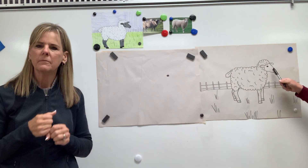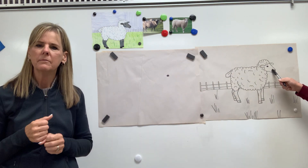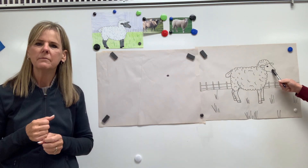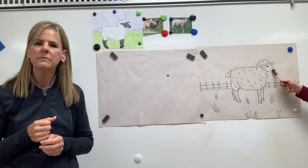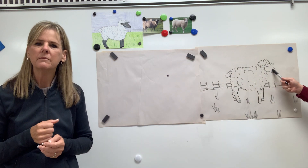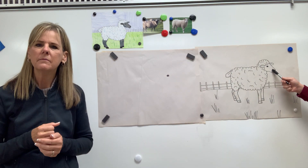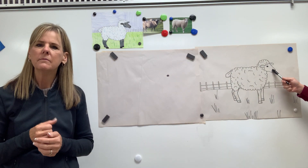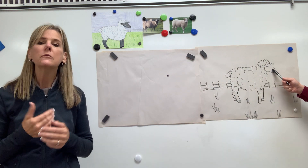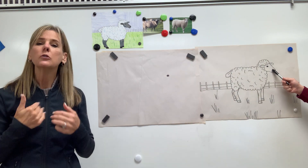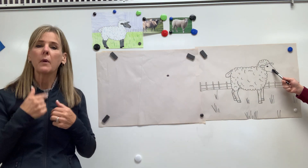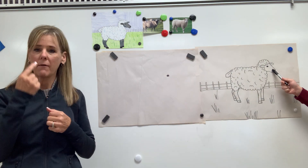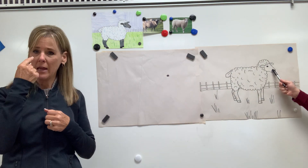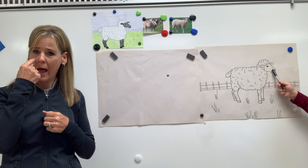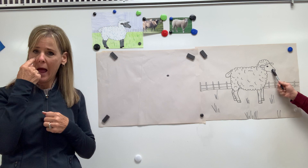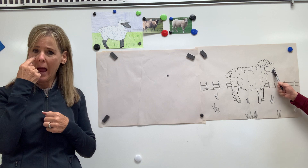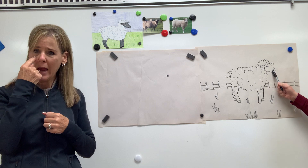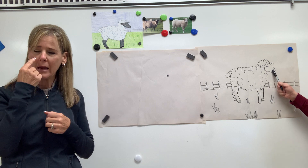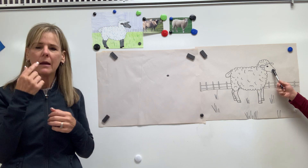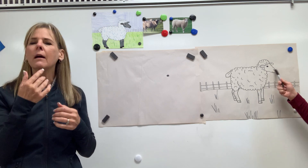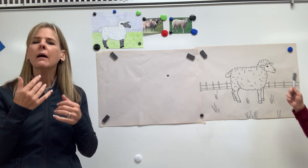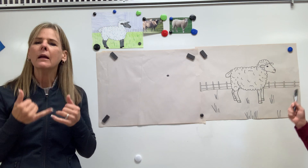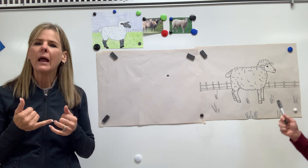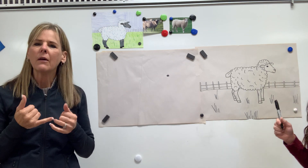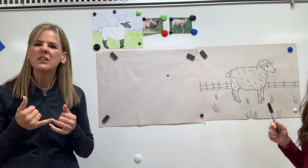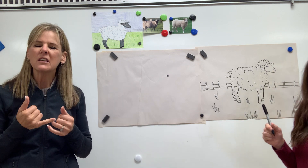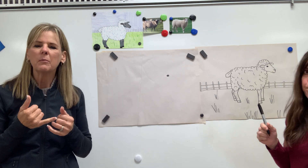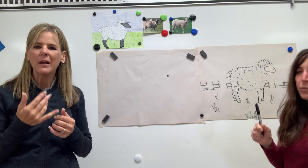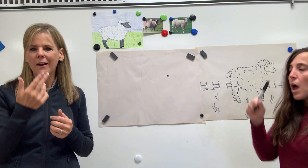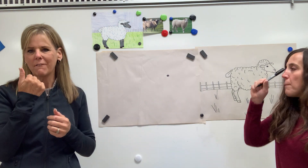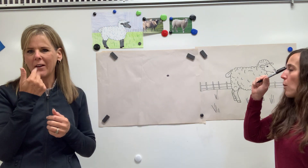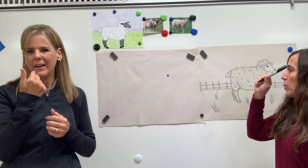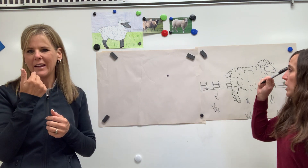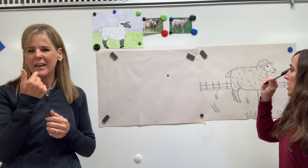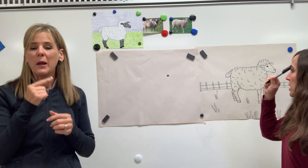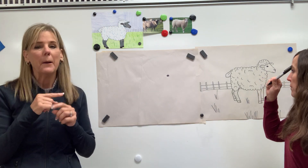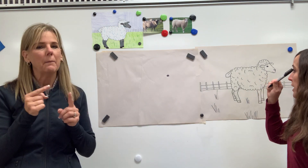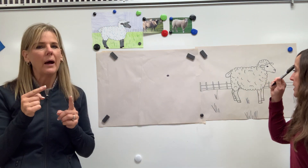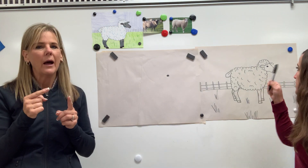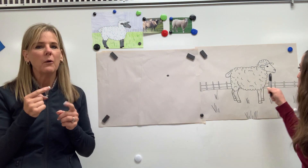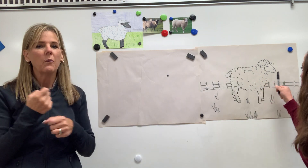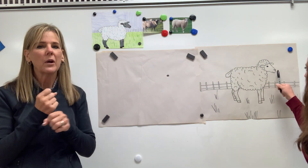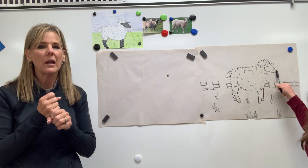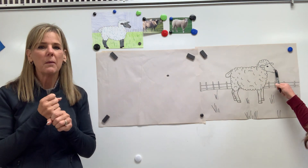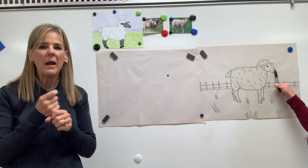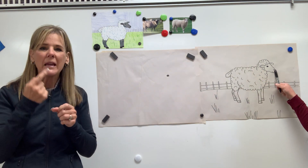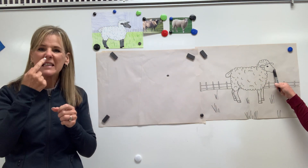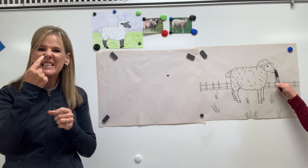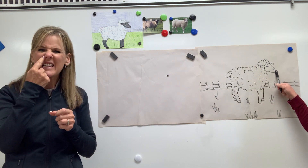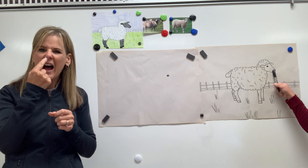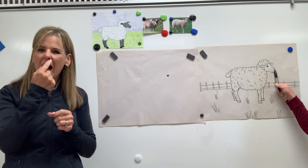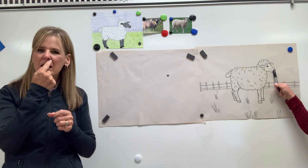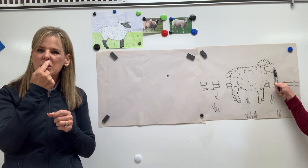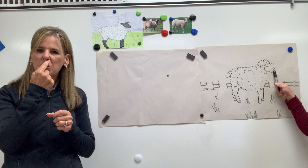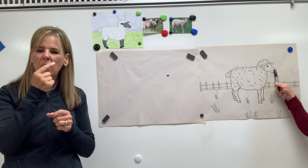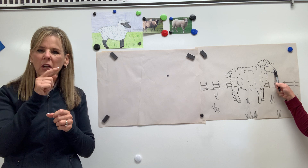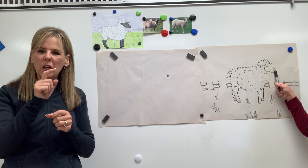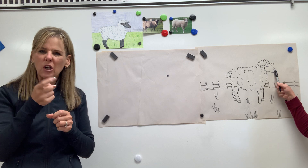we've got the eye. Now, this is gonna be kind of funny, but we are gonna make his nostril, we're gonna make a curved line for his